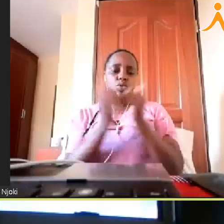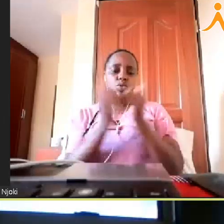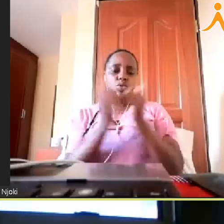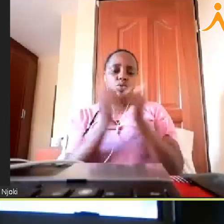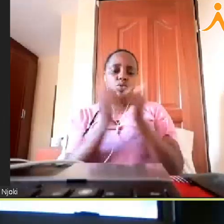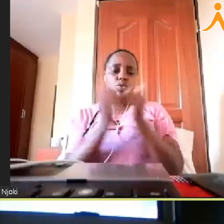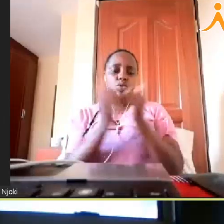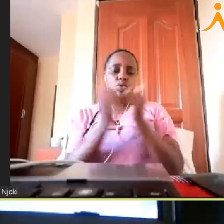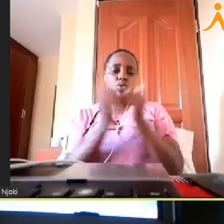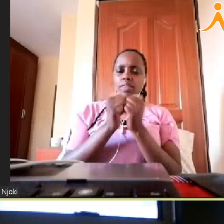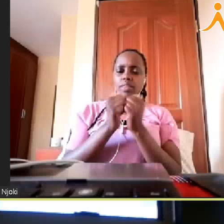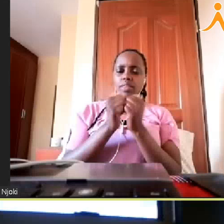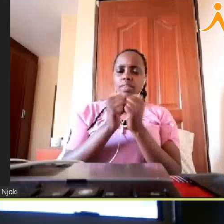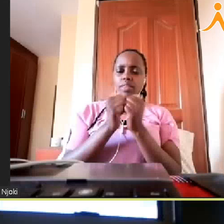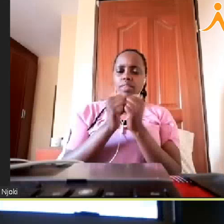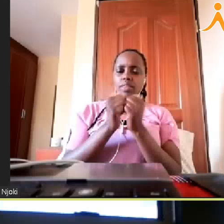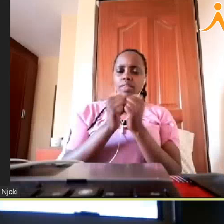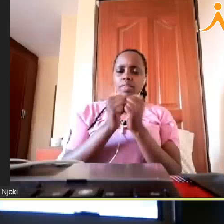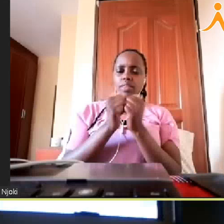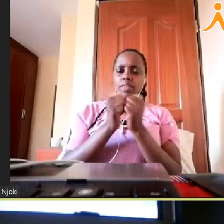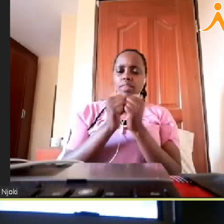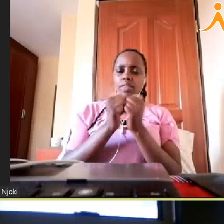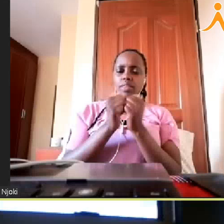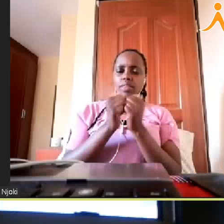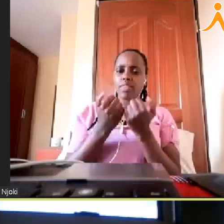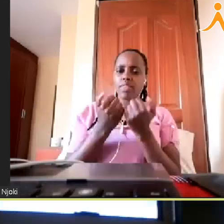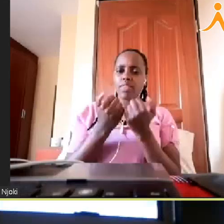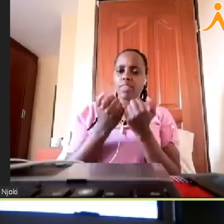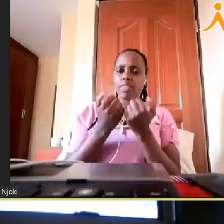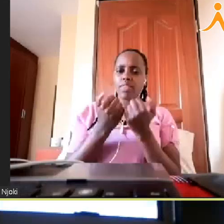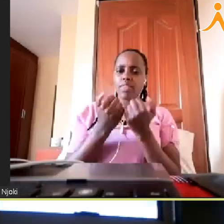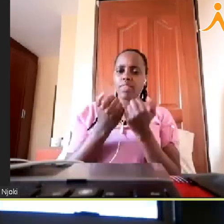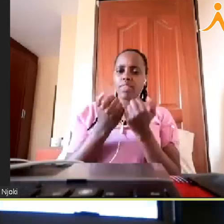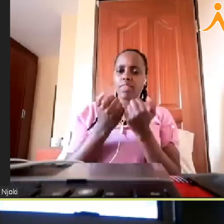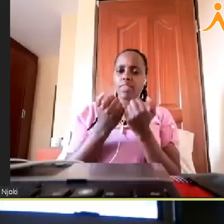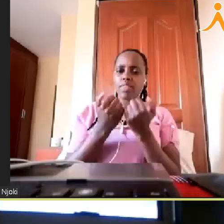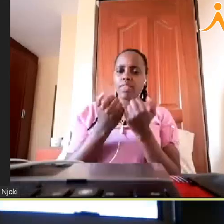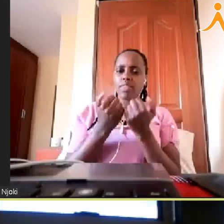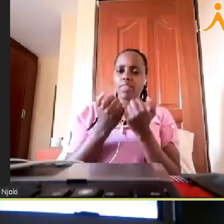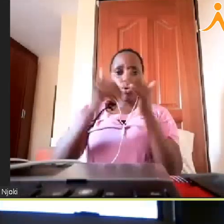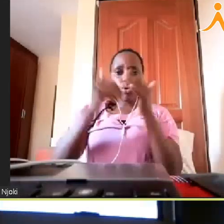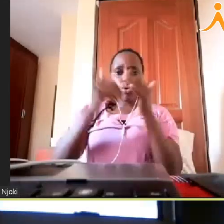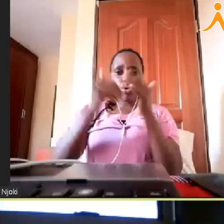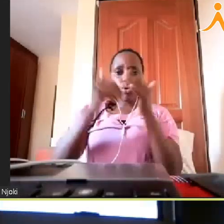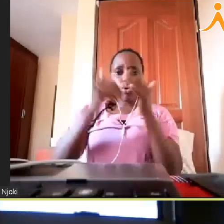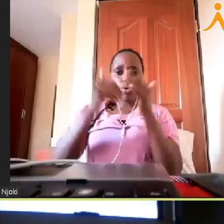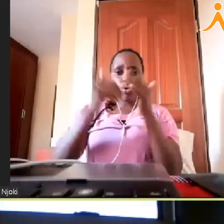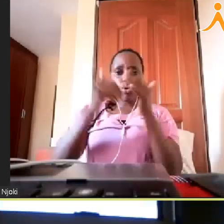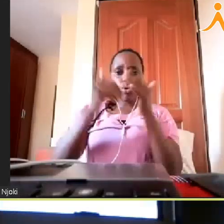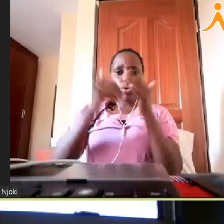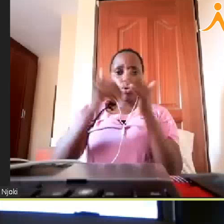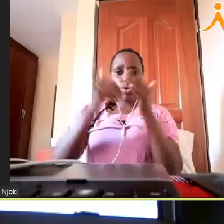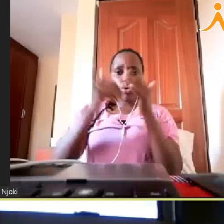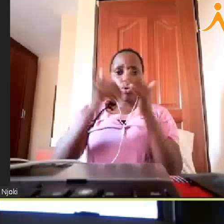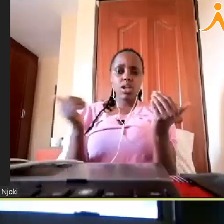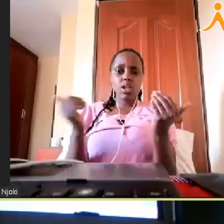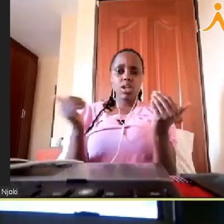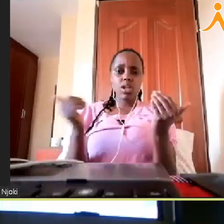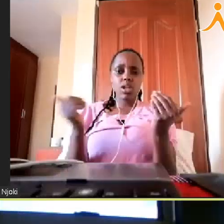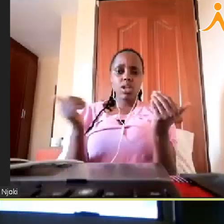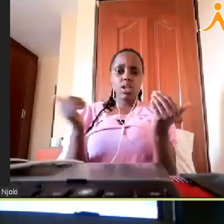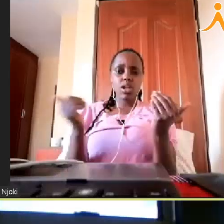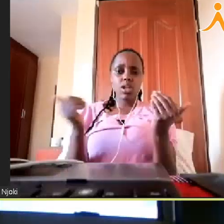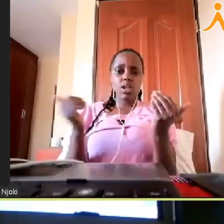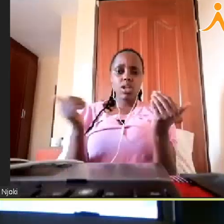the Day of the African Child theme for 2018, which was Leaving No Child Behind Us. And we had a session, and like I said, it